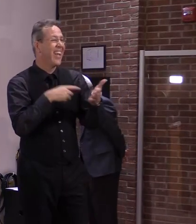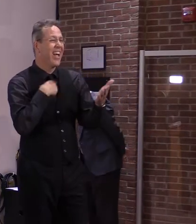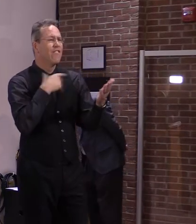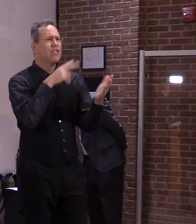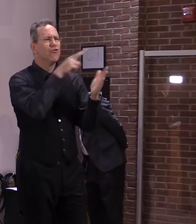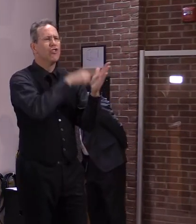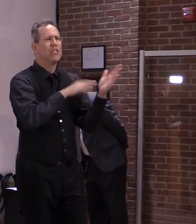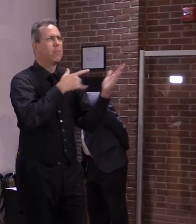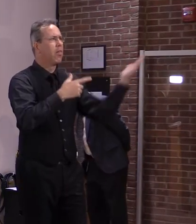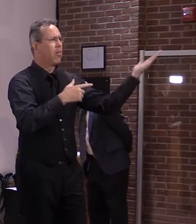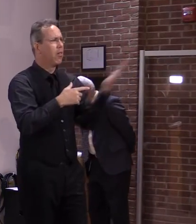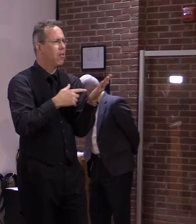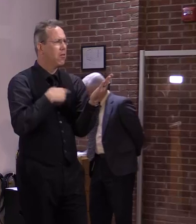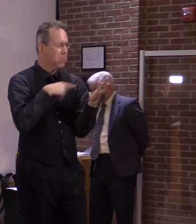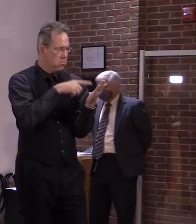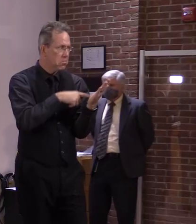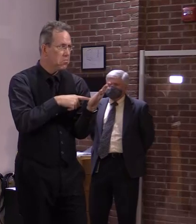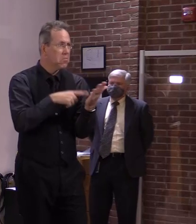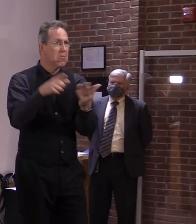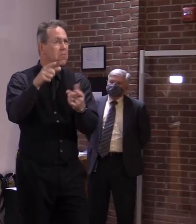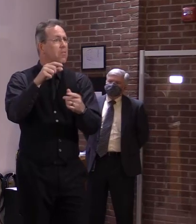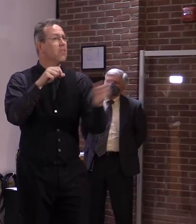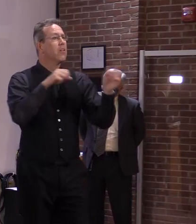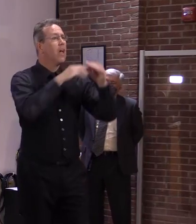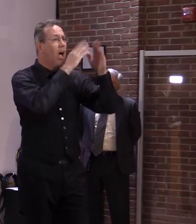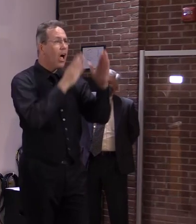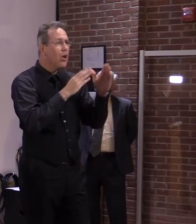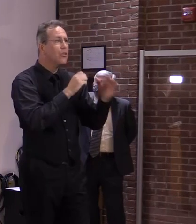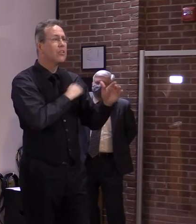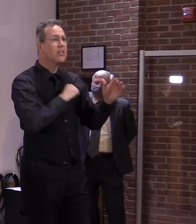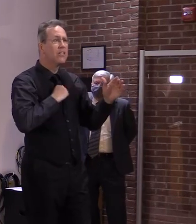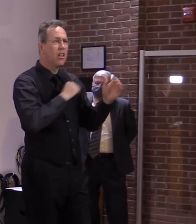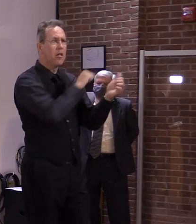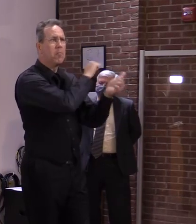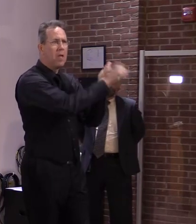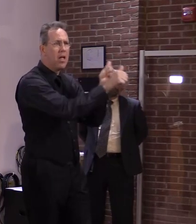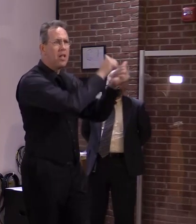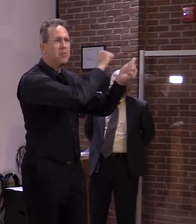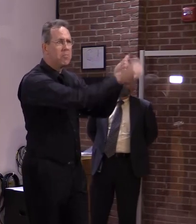know. But we'll take a look at it.